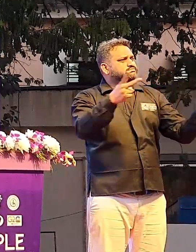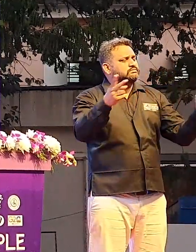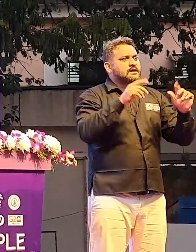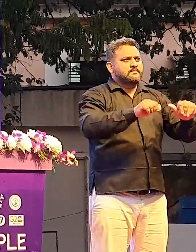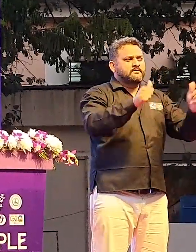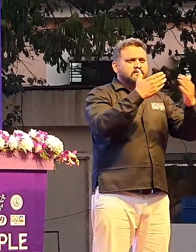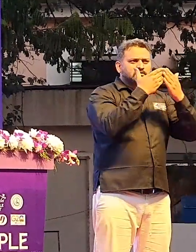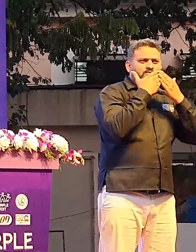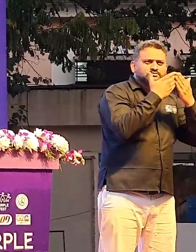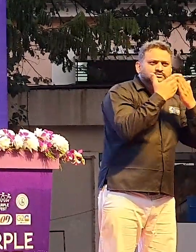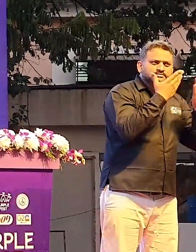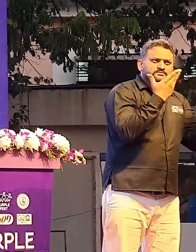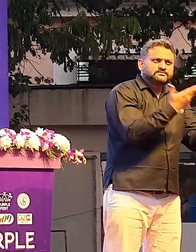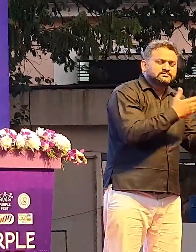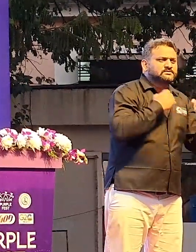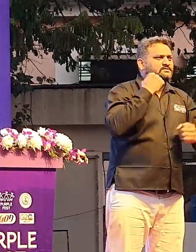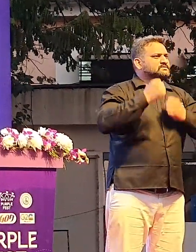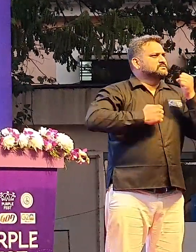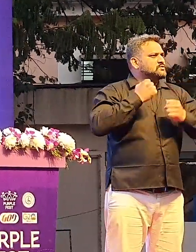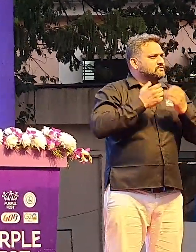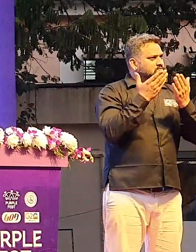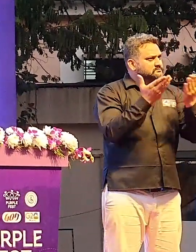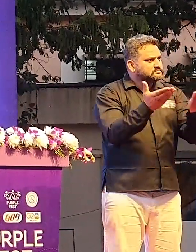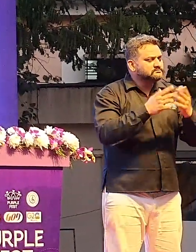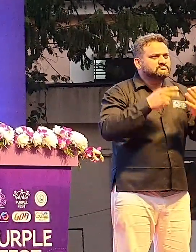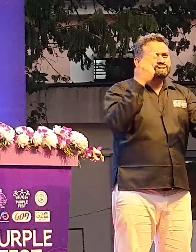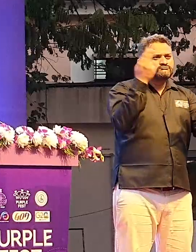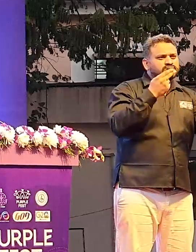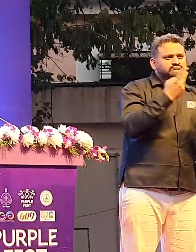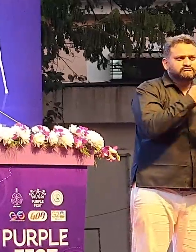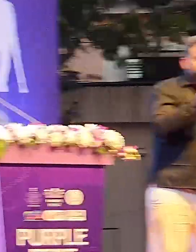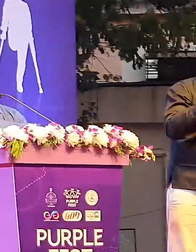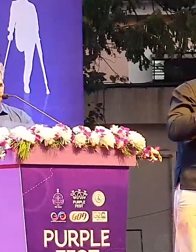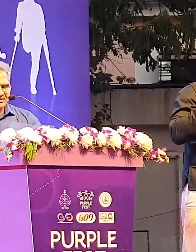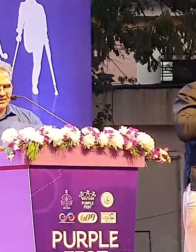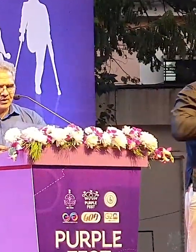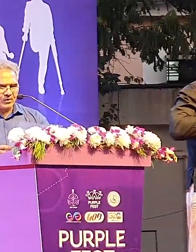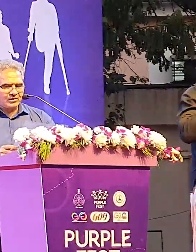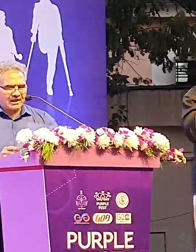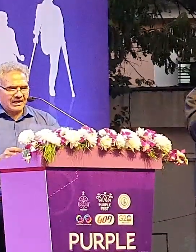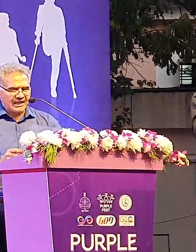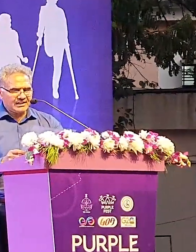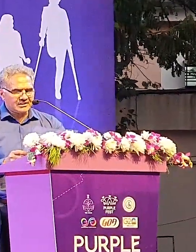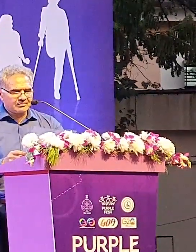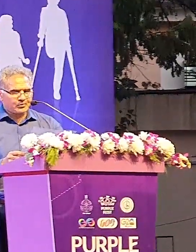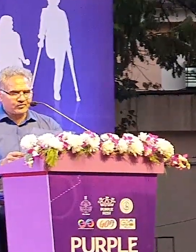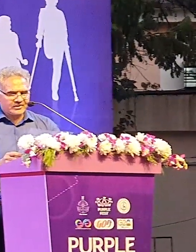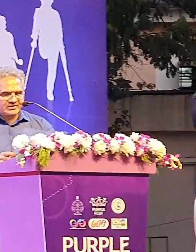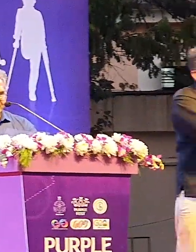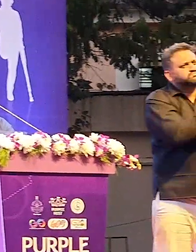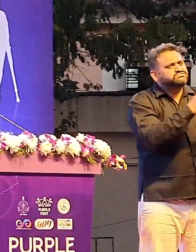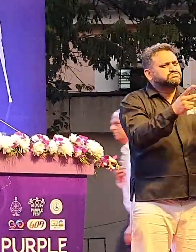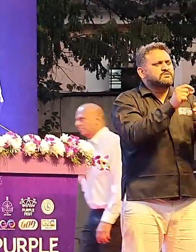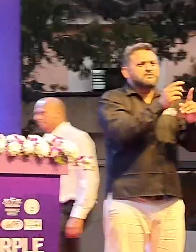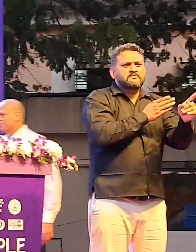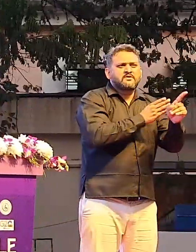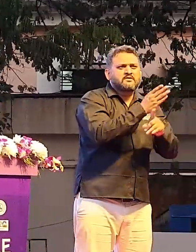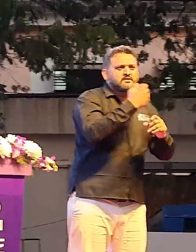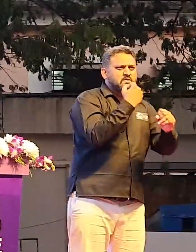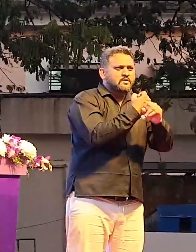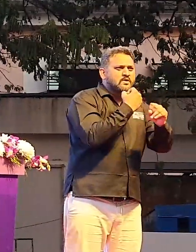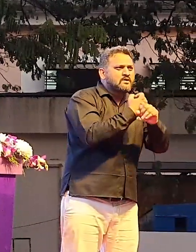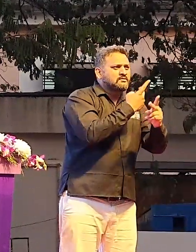in education, sports, arts, entertainment, or any other professional